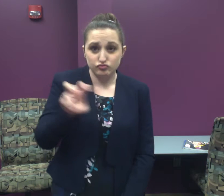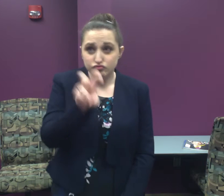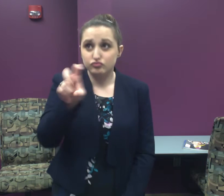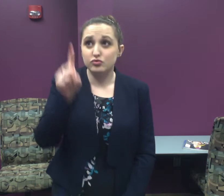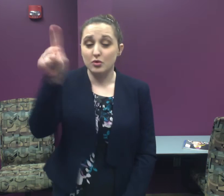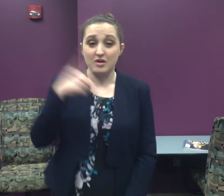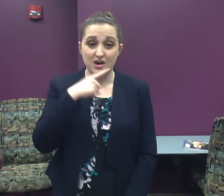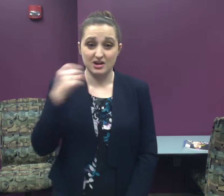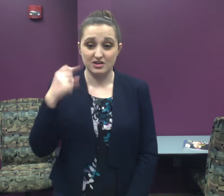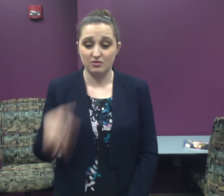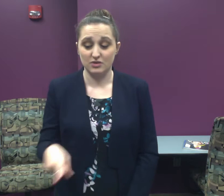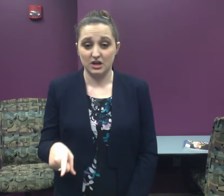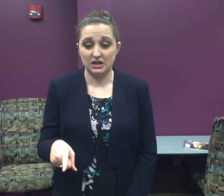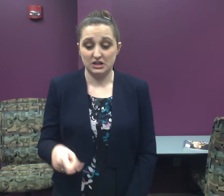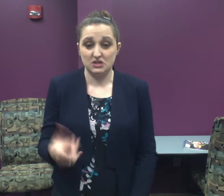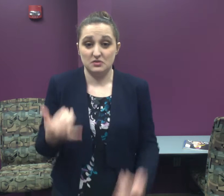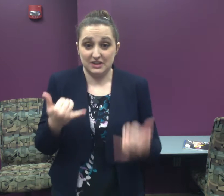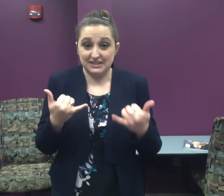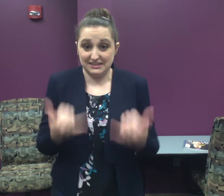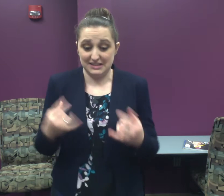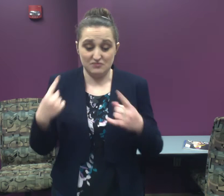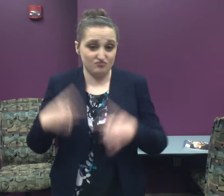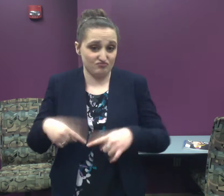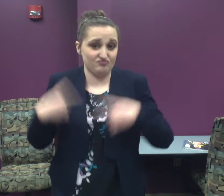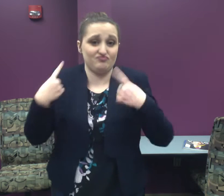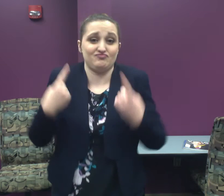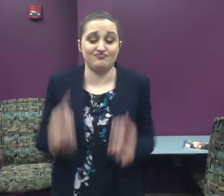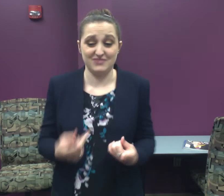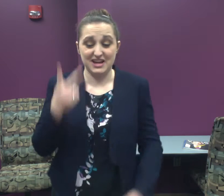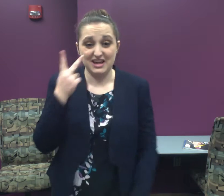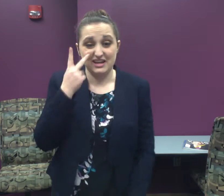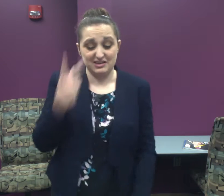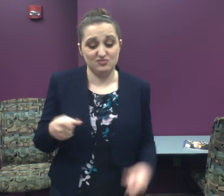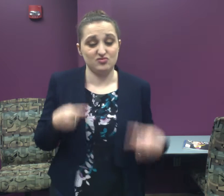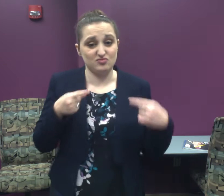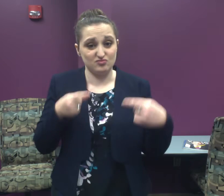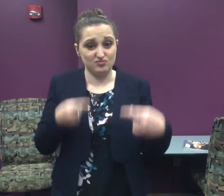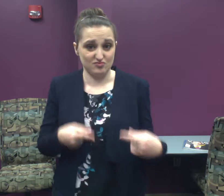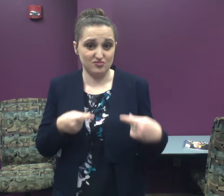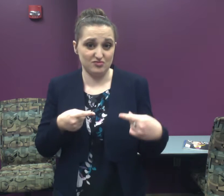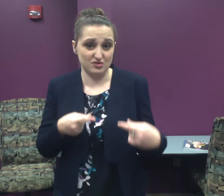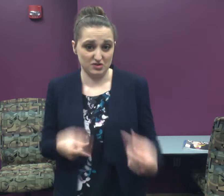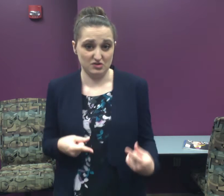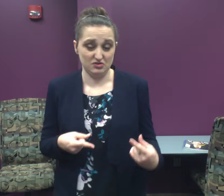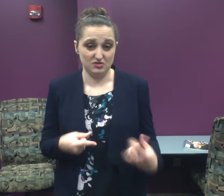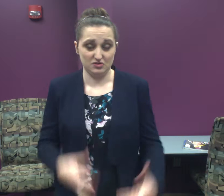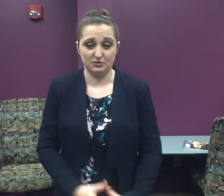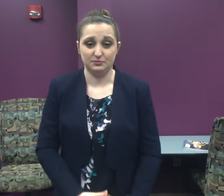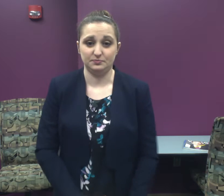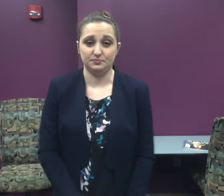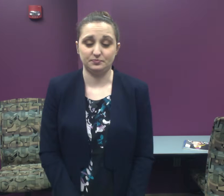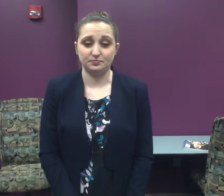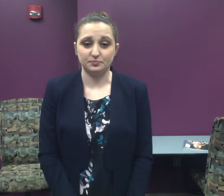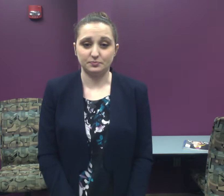his problems don't result from what's occurred in the last 2 or 3 years, but what happened from 1939 to 1945. Or if you really